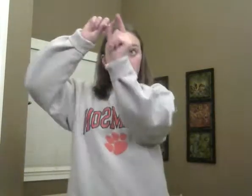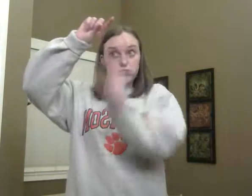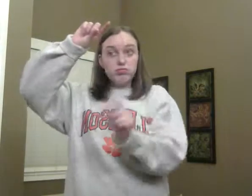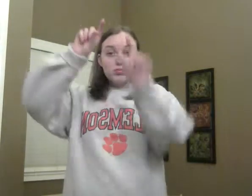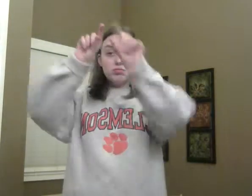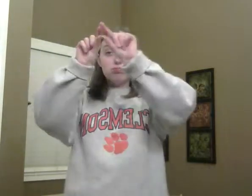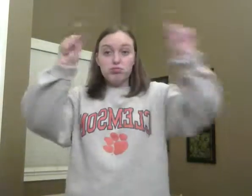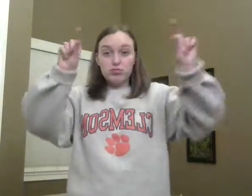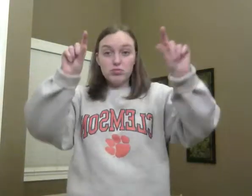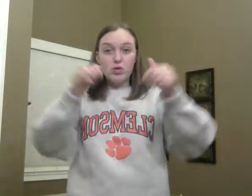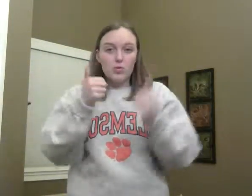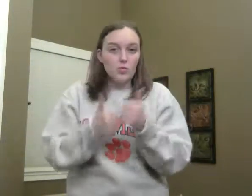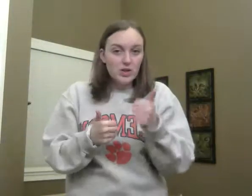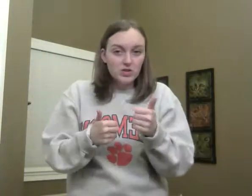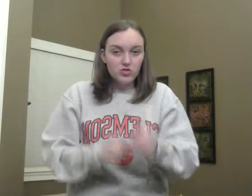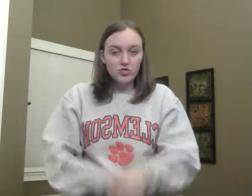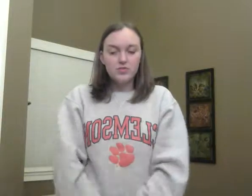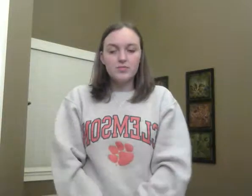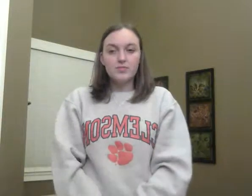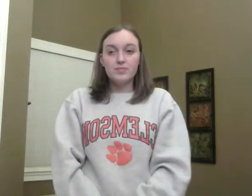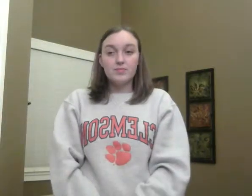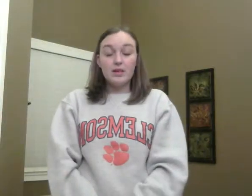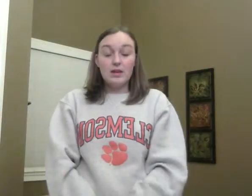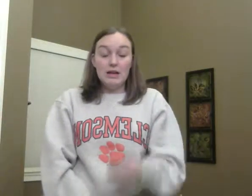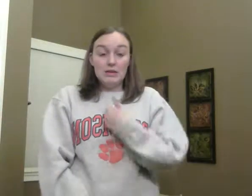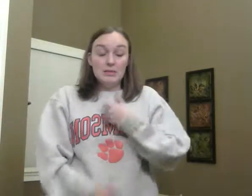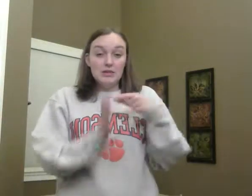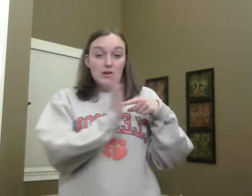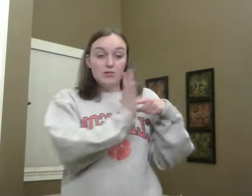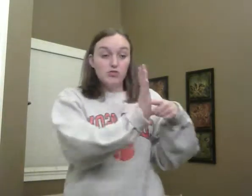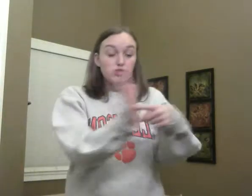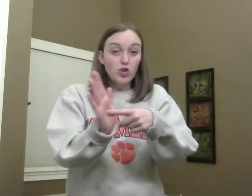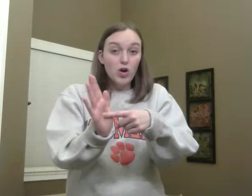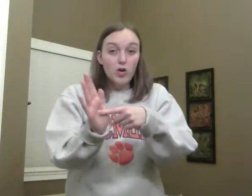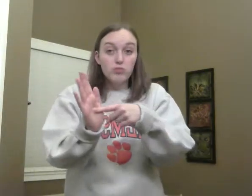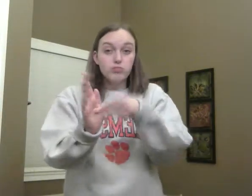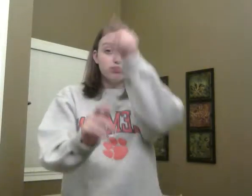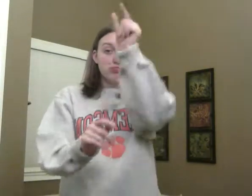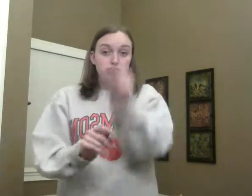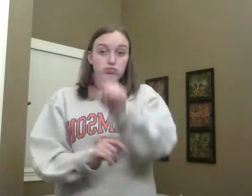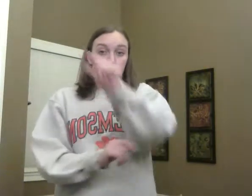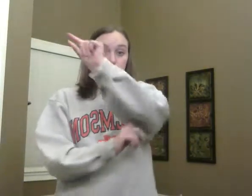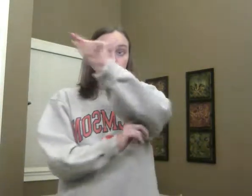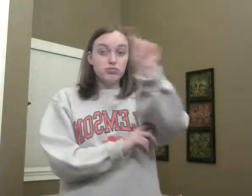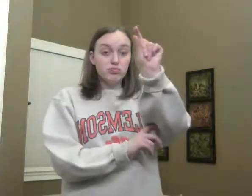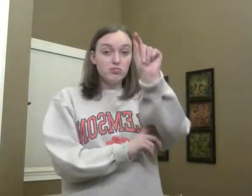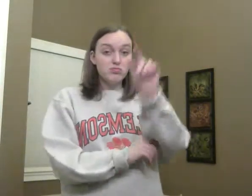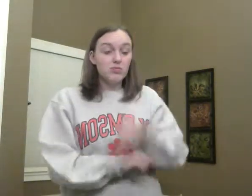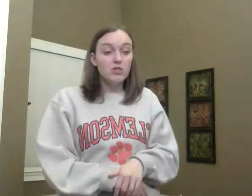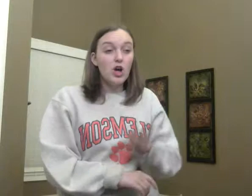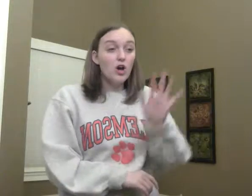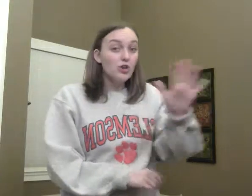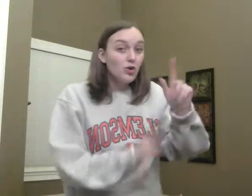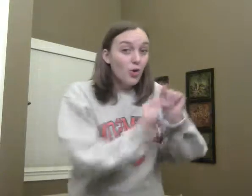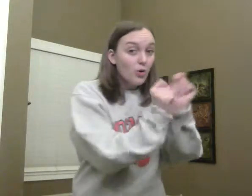time. Whenever I show you what row or column we're working on, your team is going to try to find the answers to